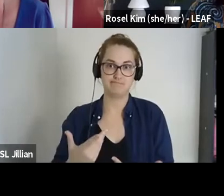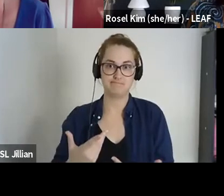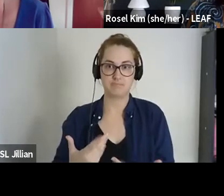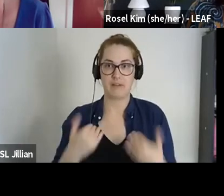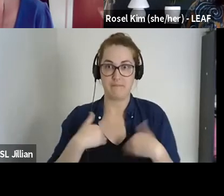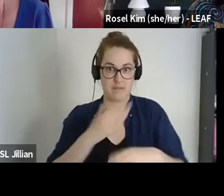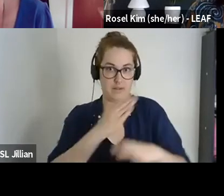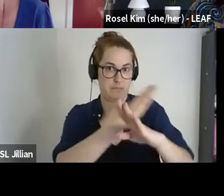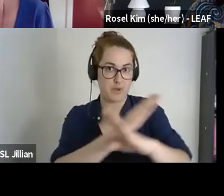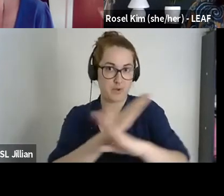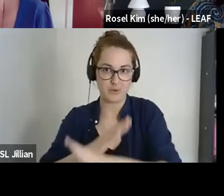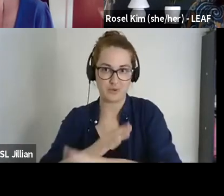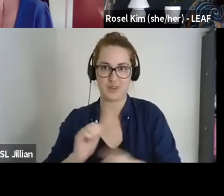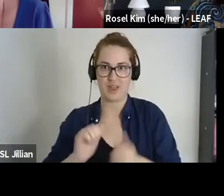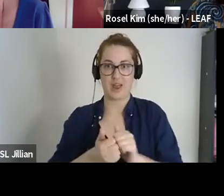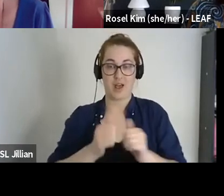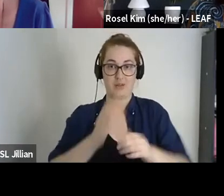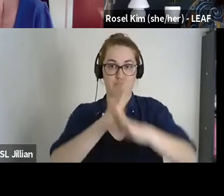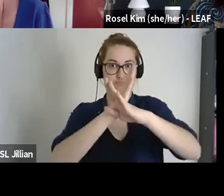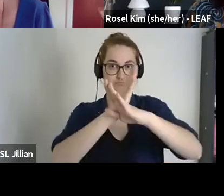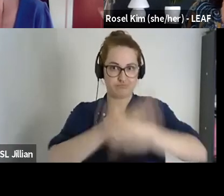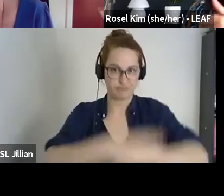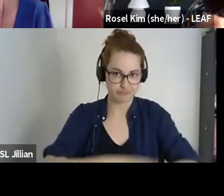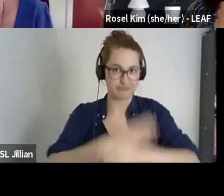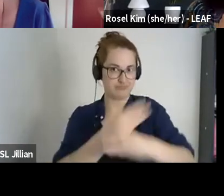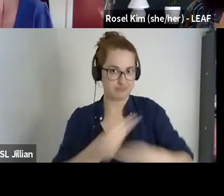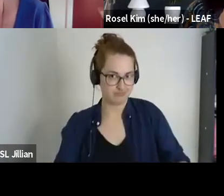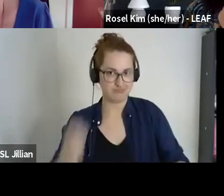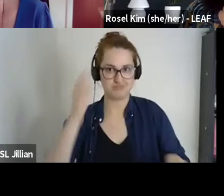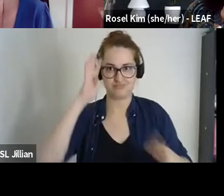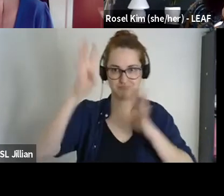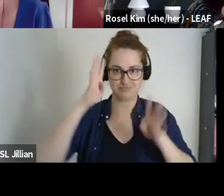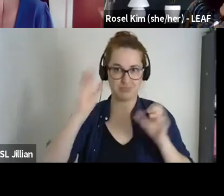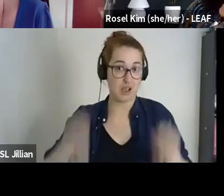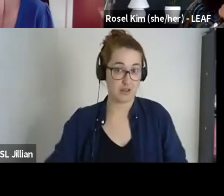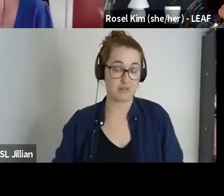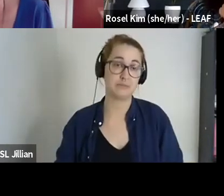great creative solutions for addressing those barriers. And we have to work together to do that.